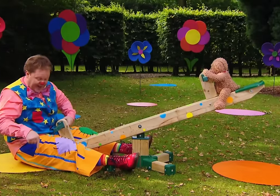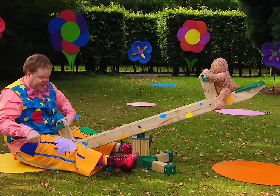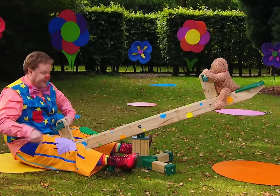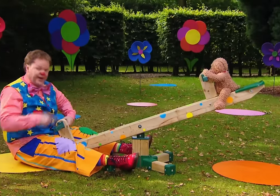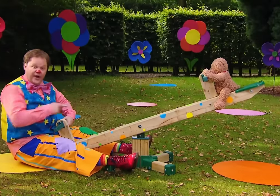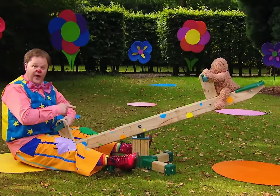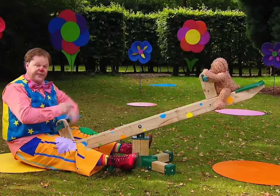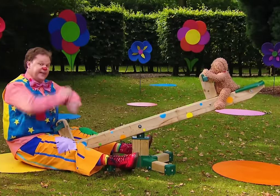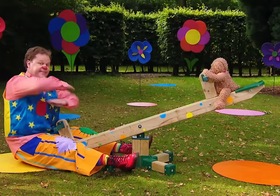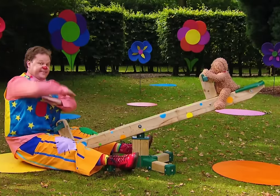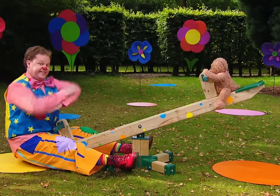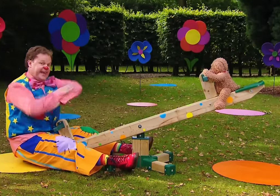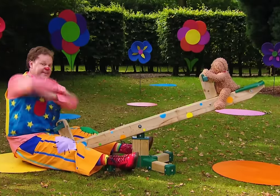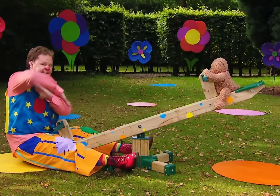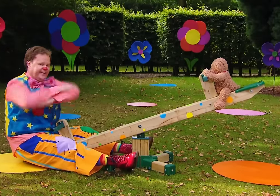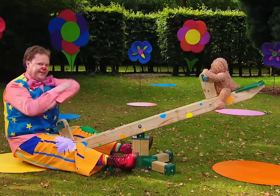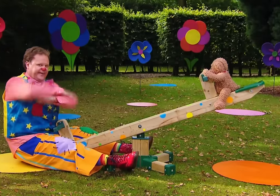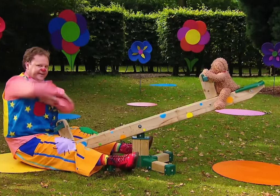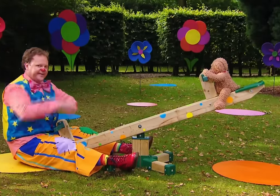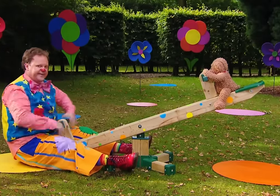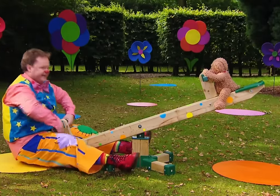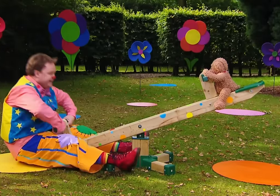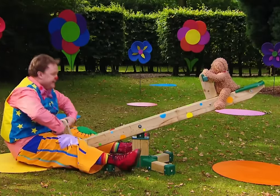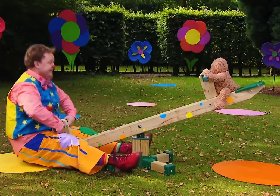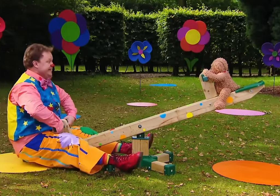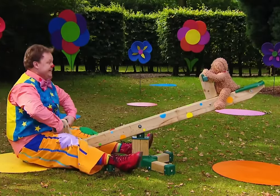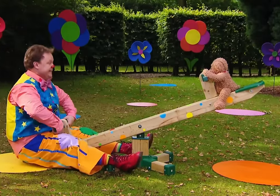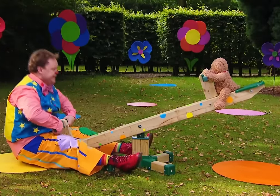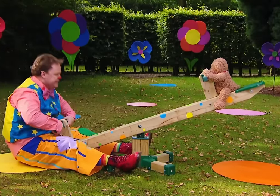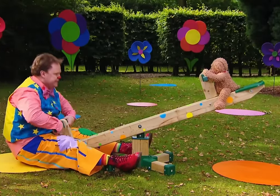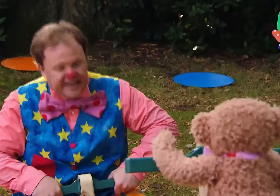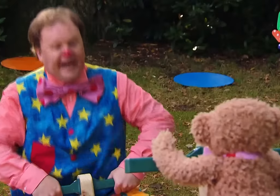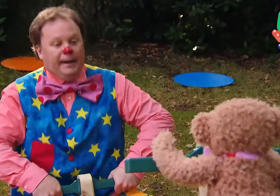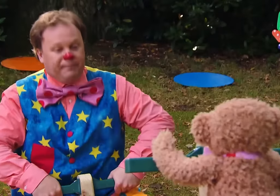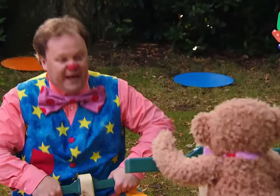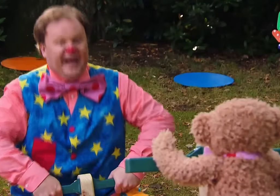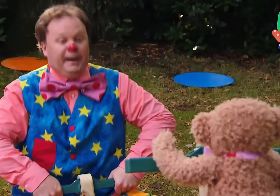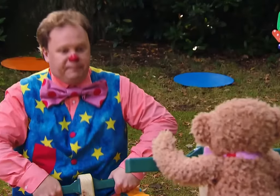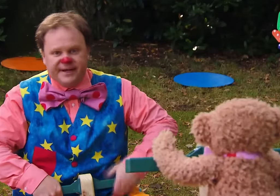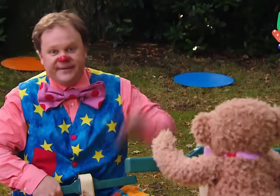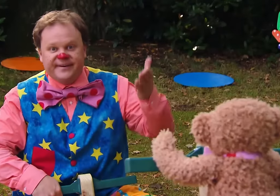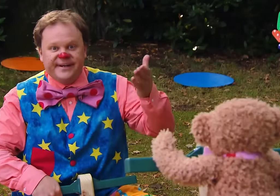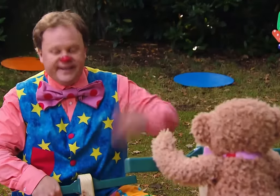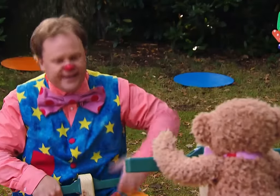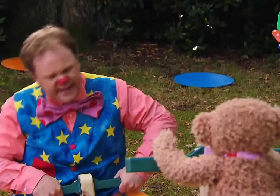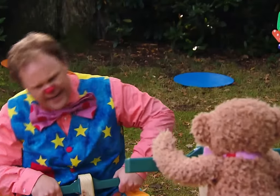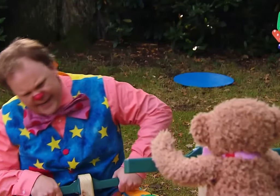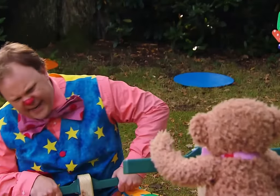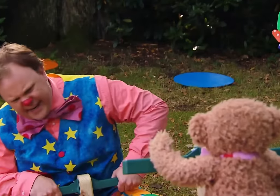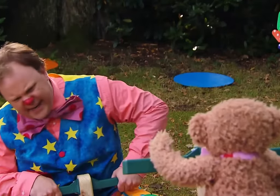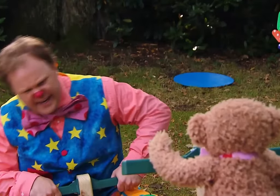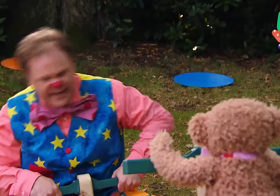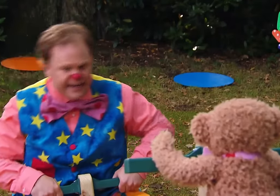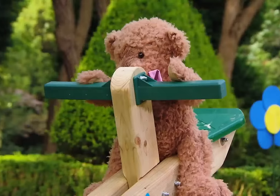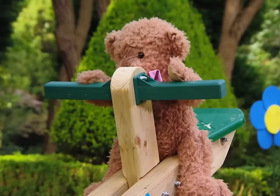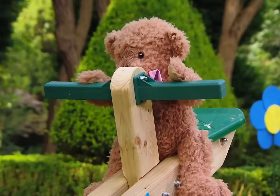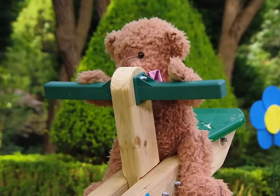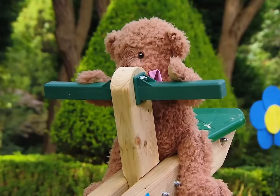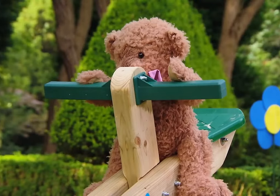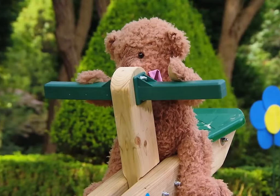down on the seesaw. Up, up. Oh, idea, Mr. Tumble. Tumble Ted is